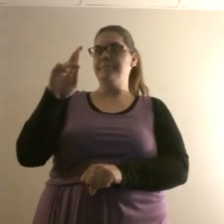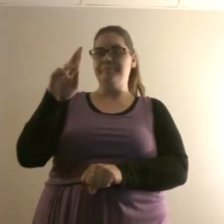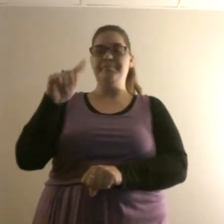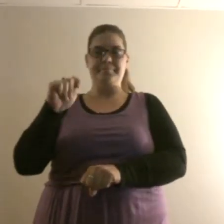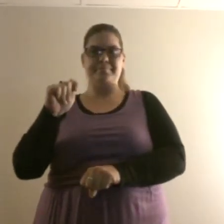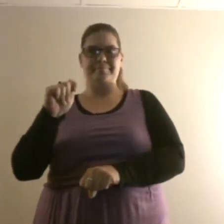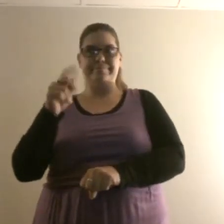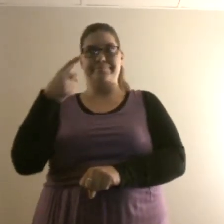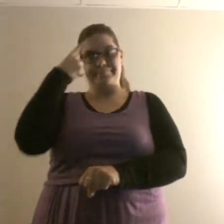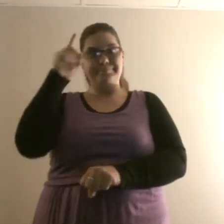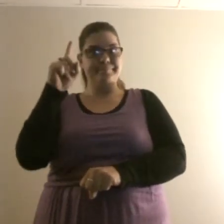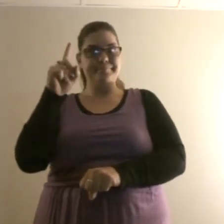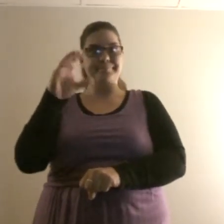for the cannons.